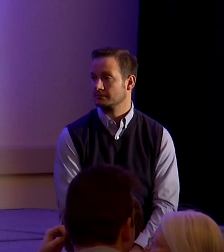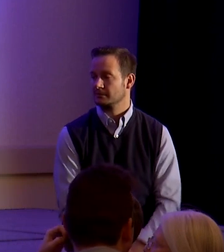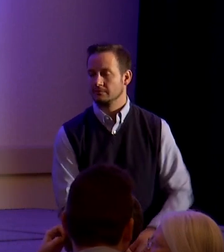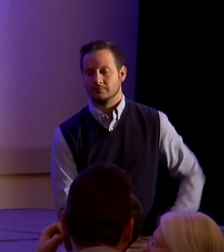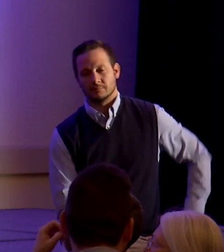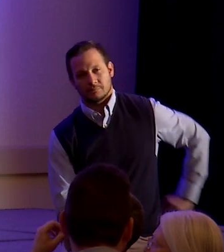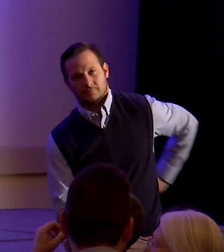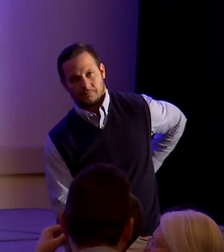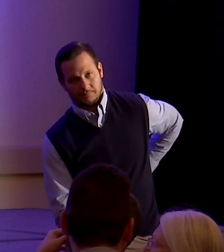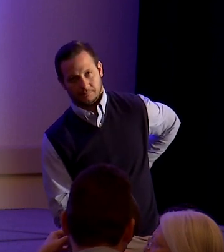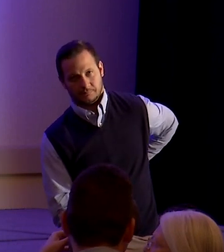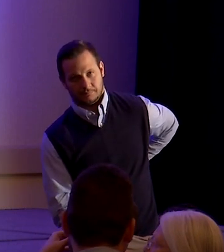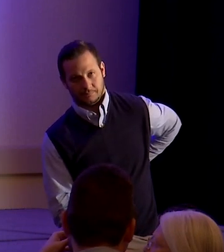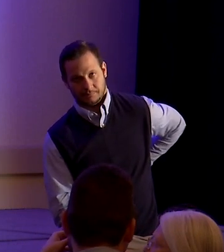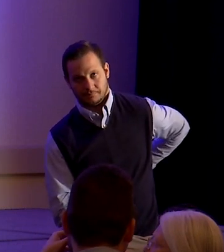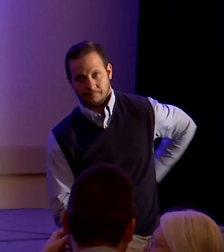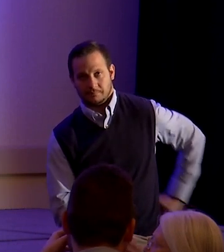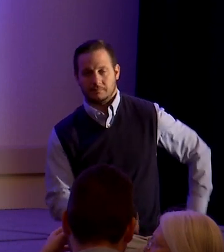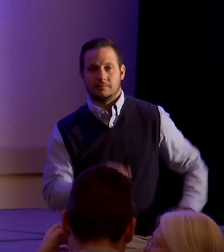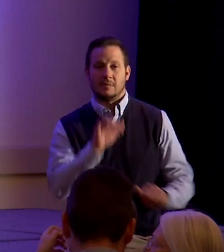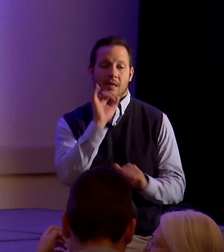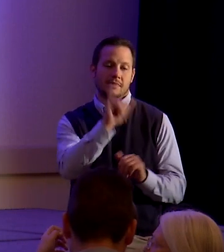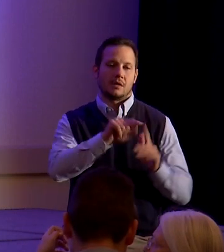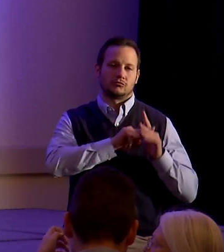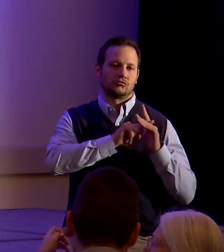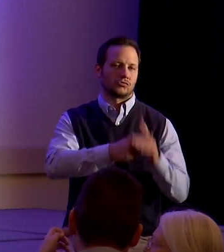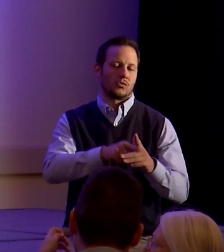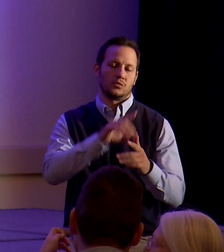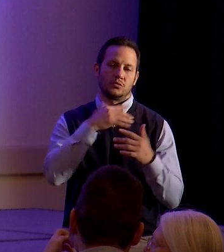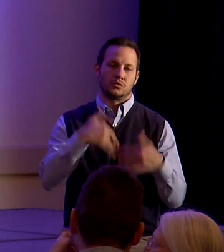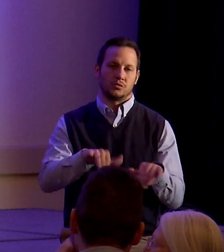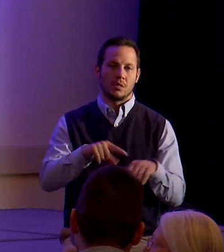So that was the beginning of a very long process for me.